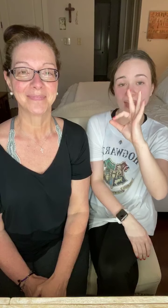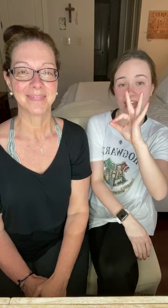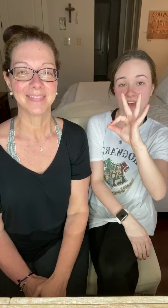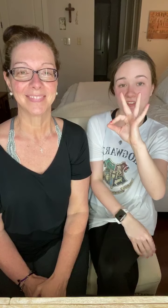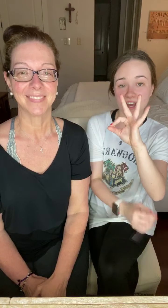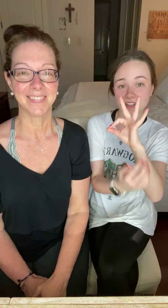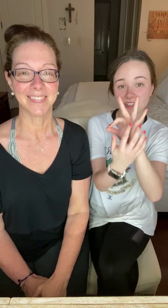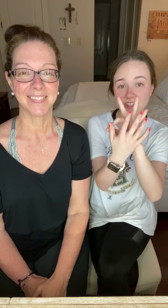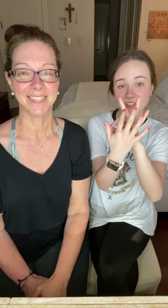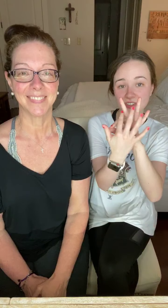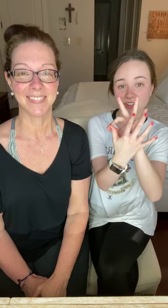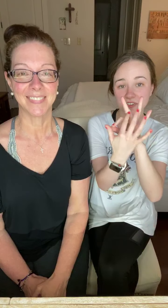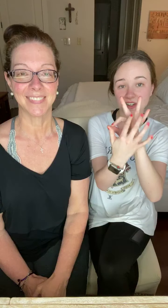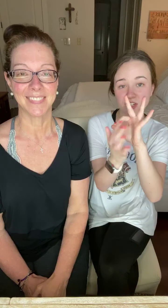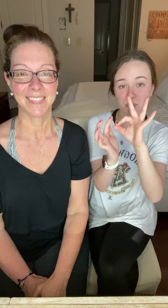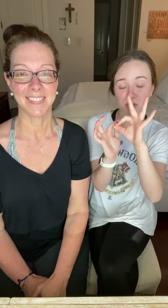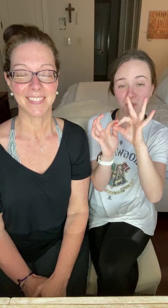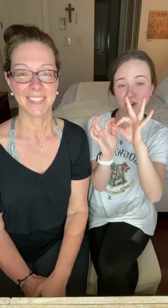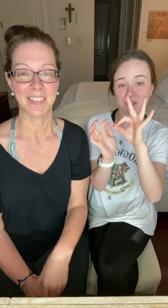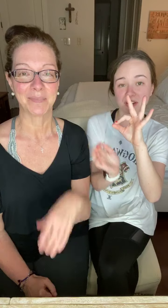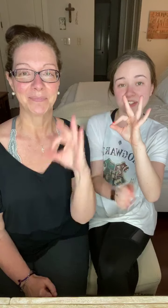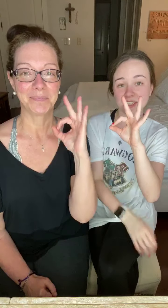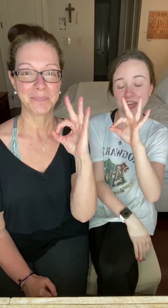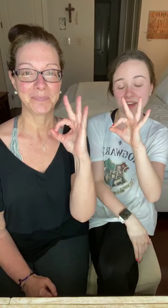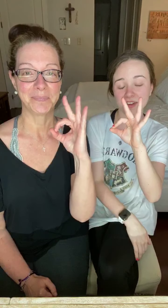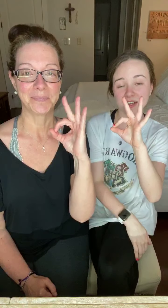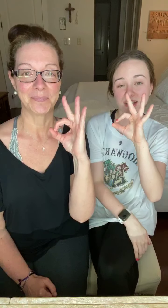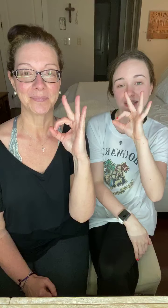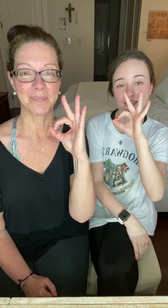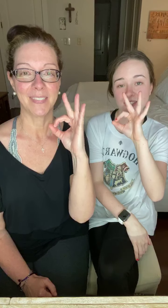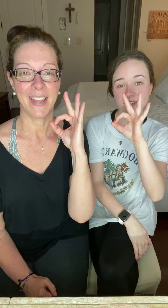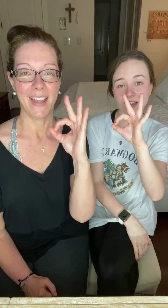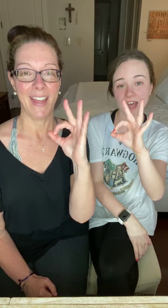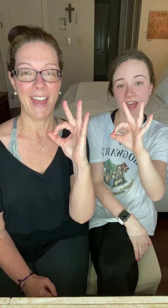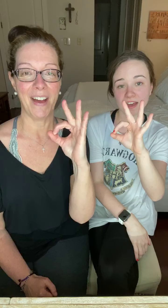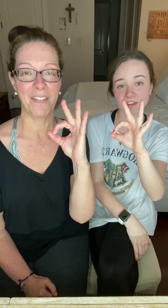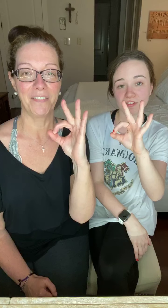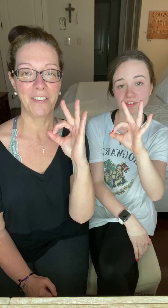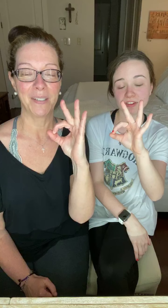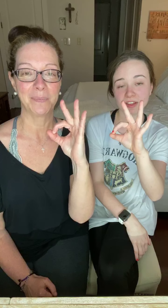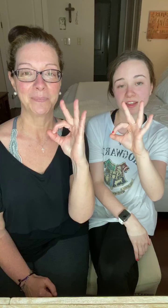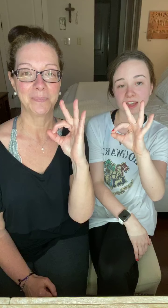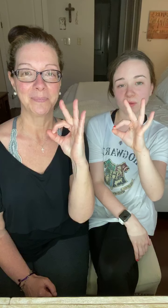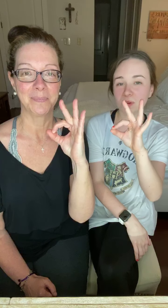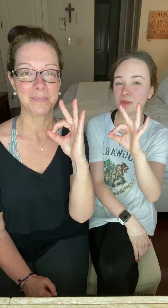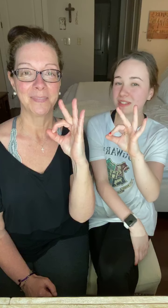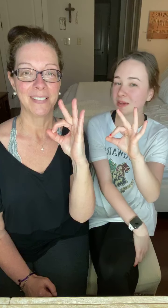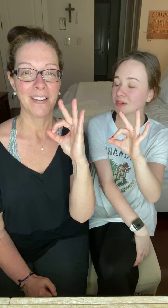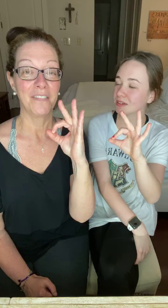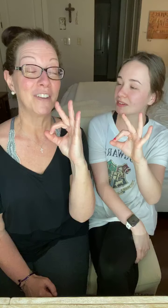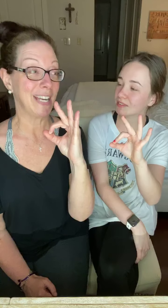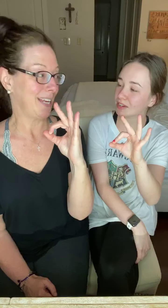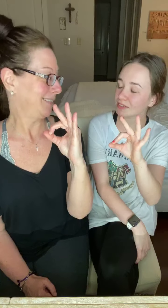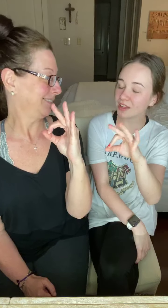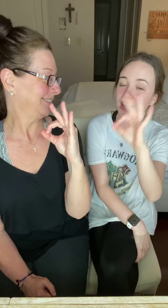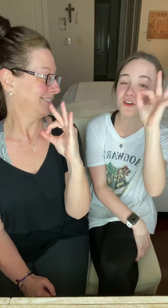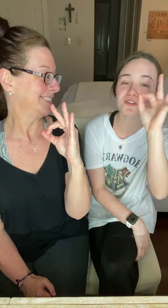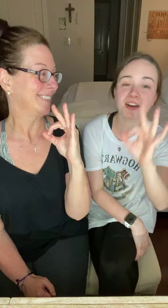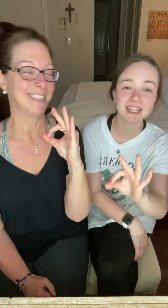F has these three fingers up and your pointer finger is down. So F. What do we say we're doing? Funny. Oh, funny.